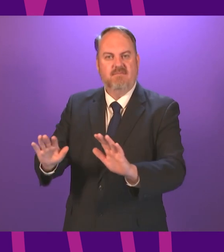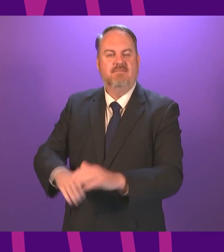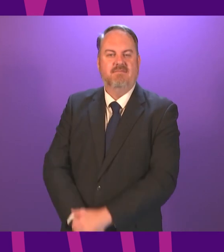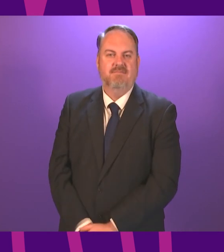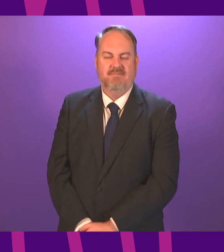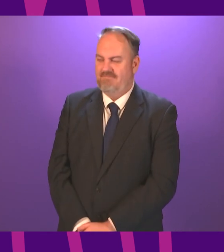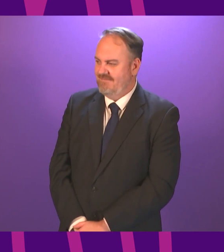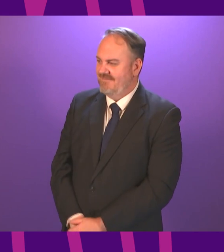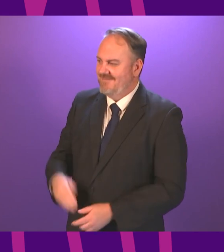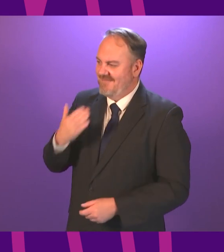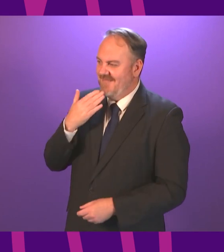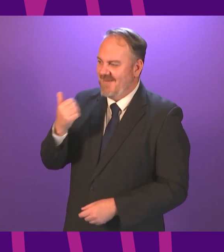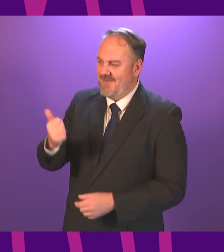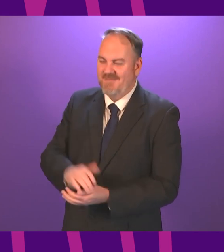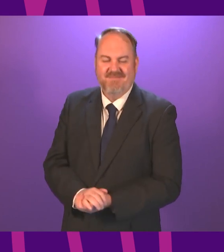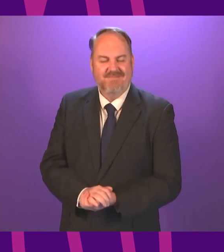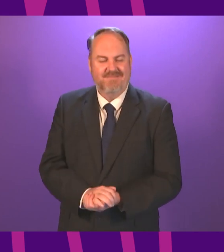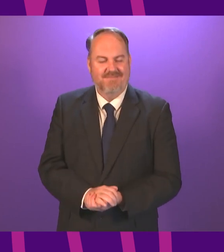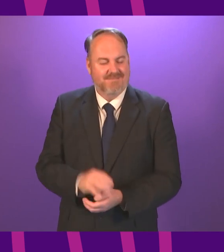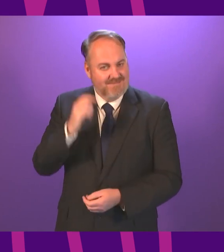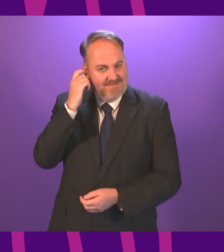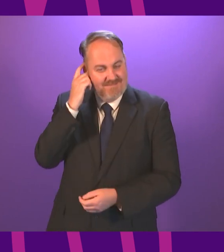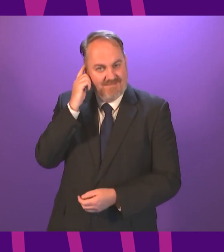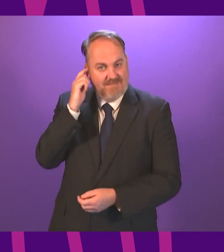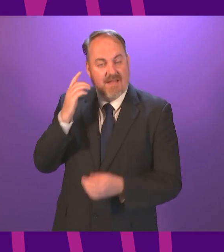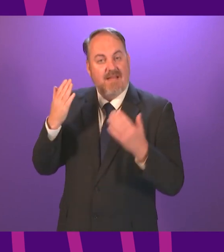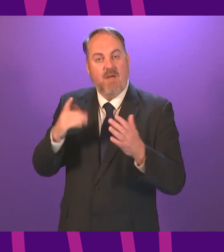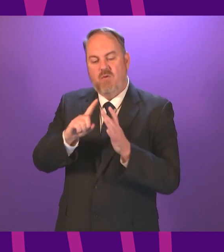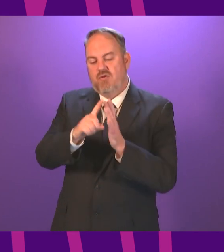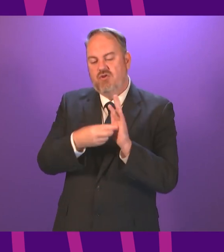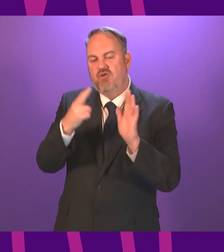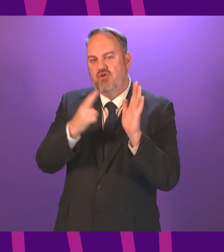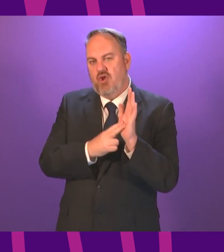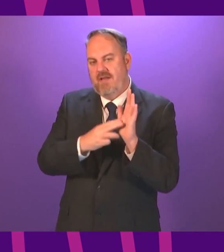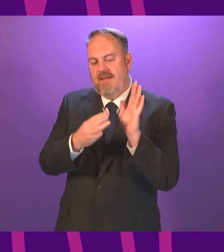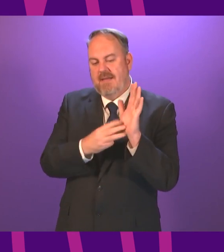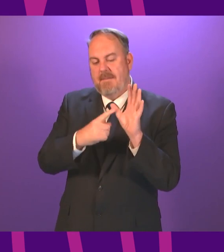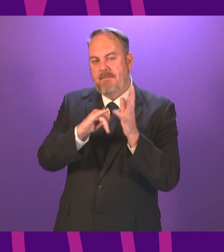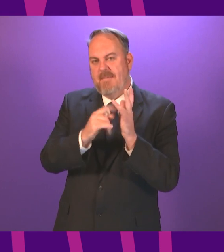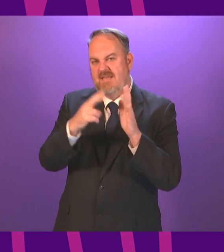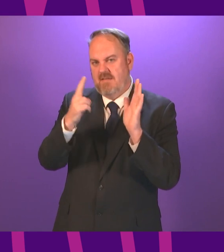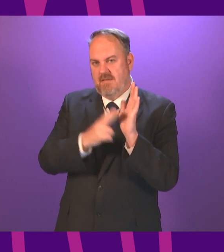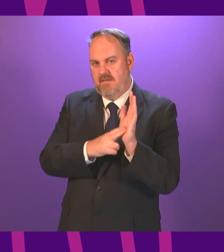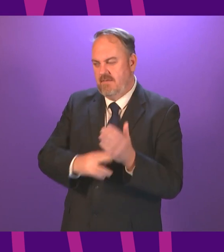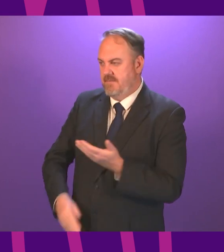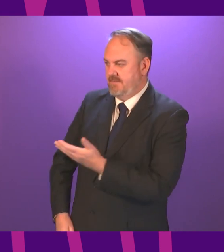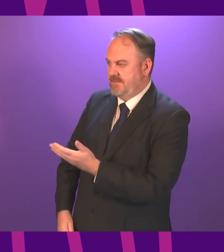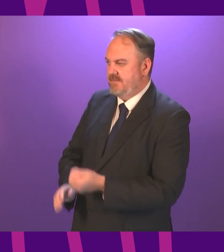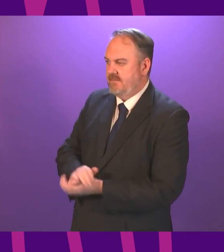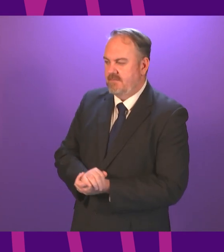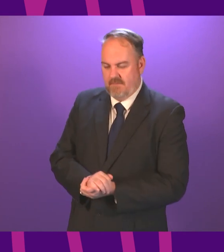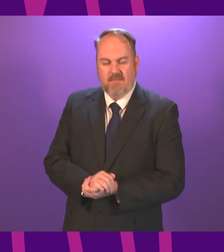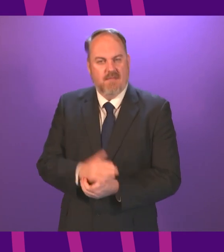thank you thank you I call John Mason to be followed by Megan Gallacher thank you much